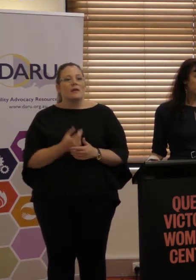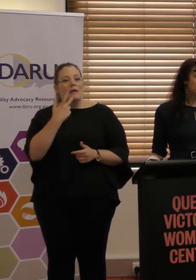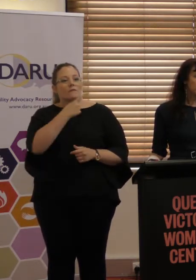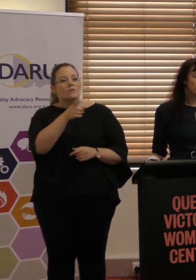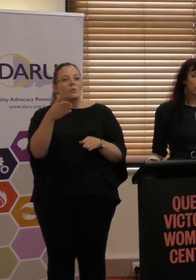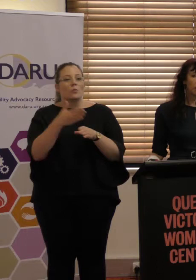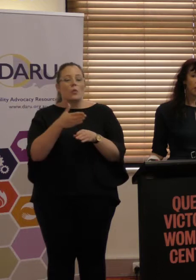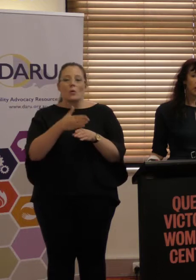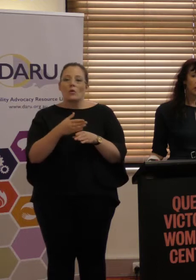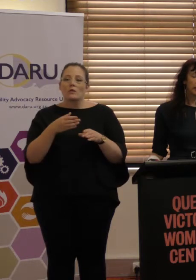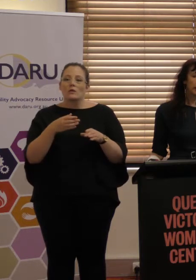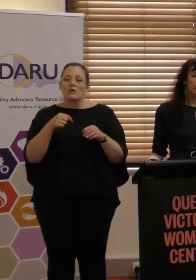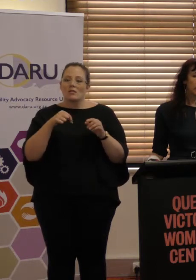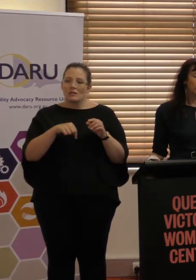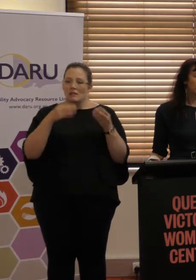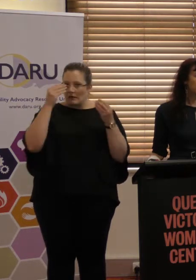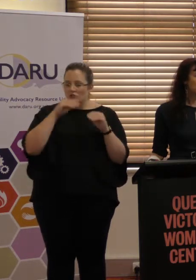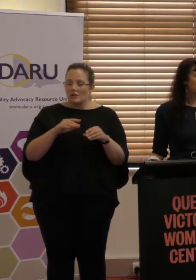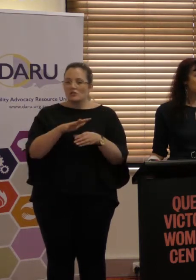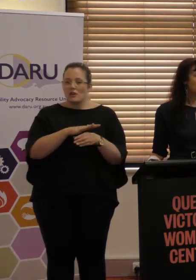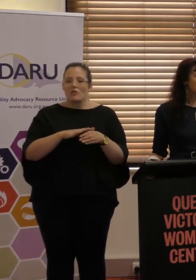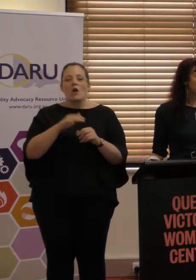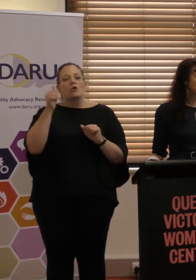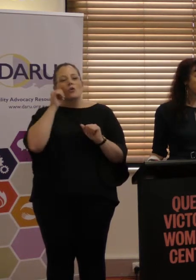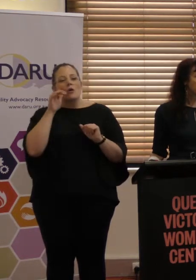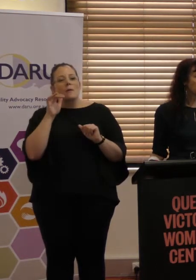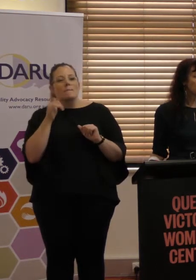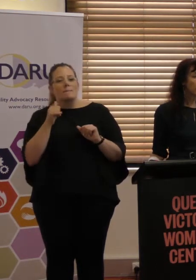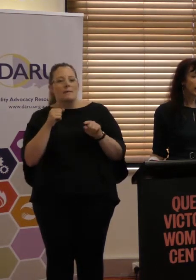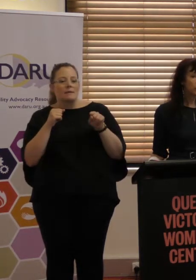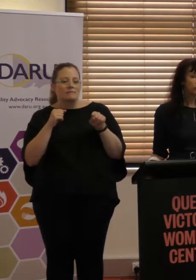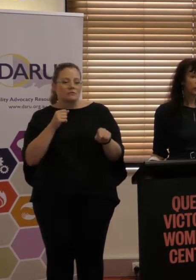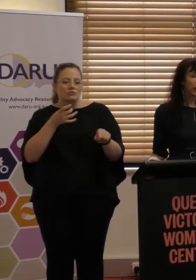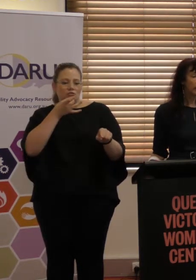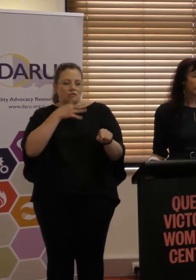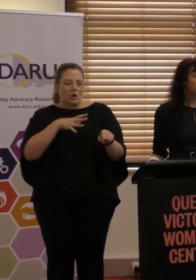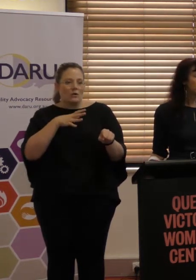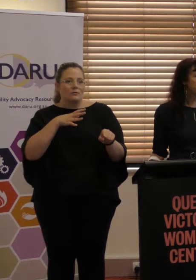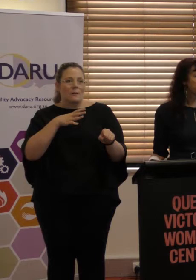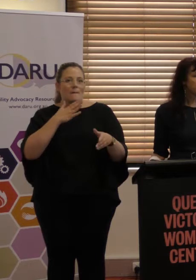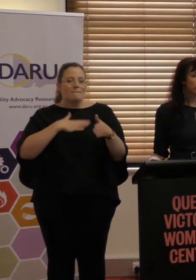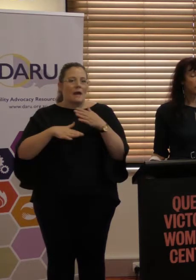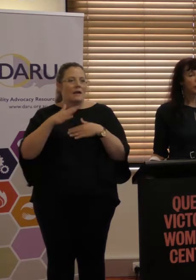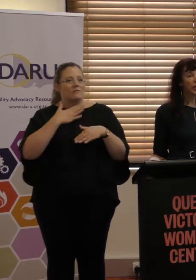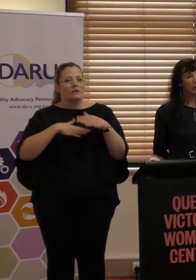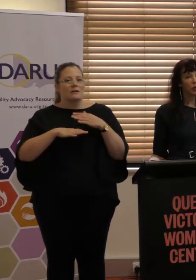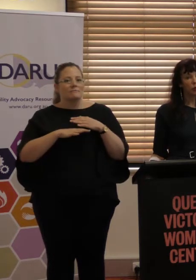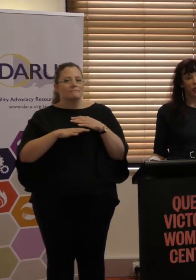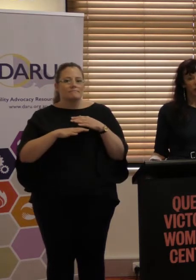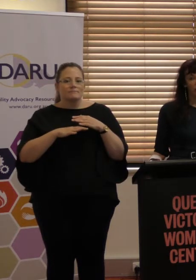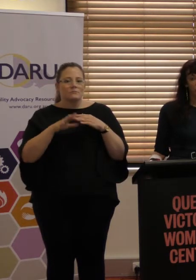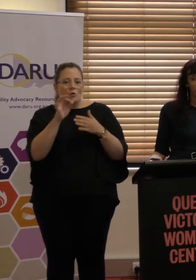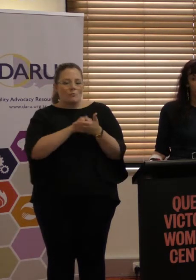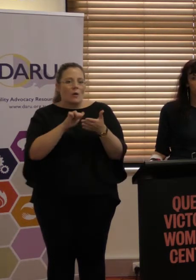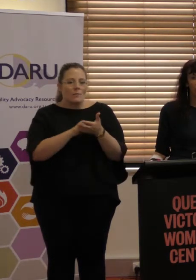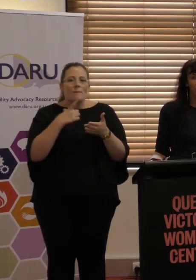behaviours of concern might occur because a child has no functional communication and therefore is so frustrated not being able to communicate,